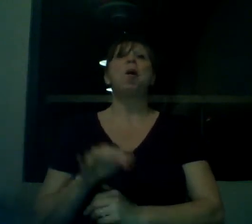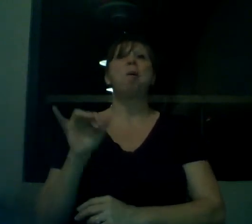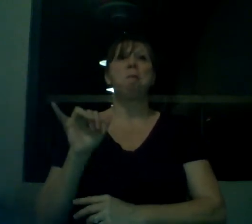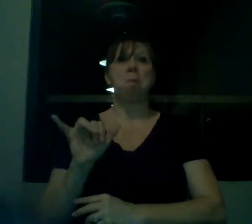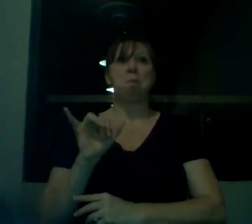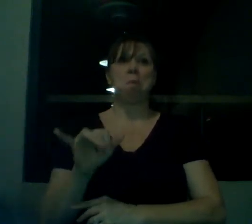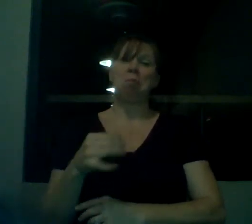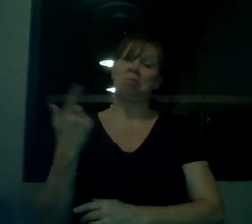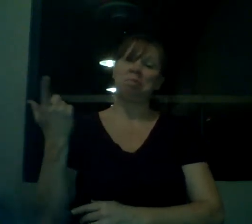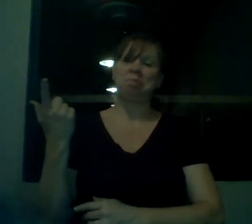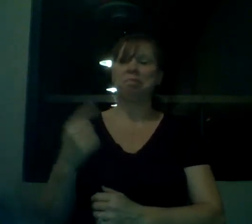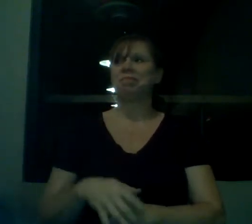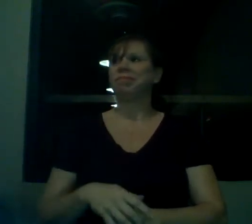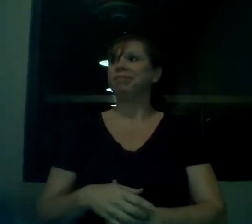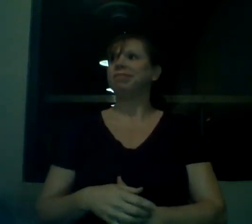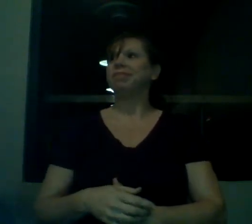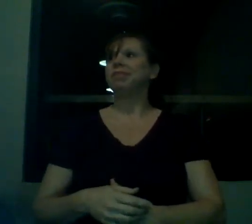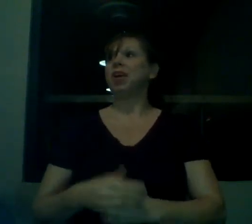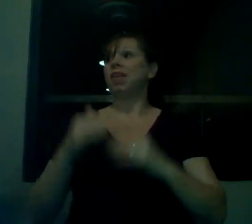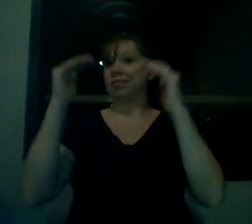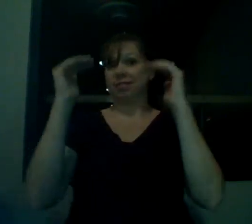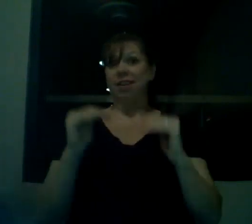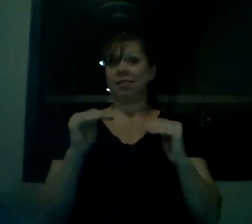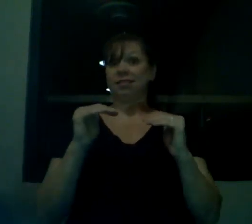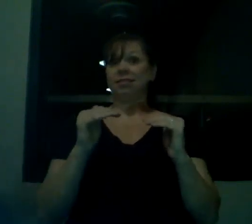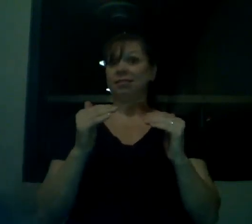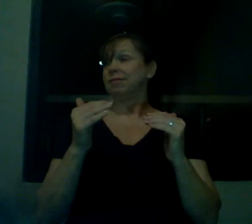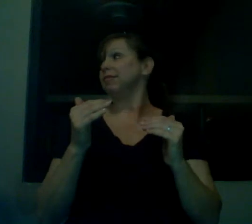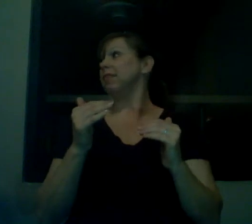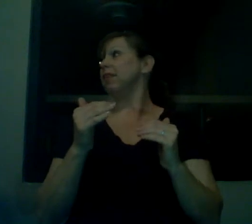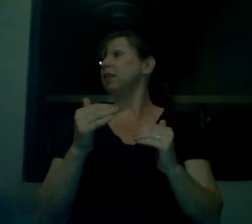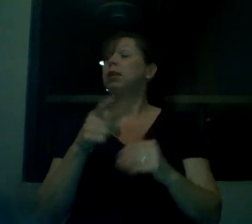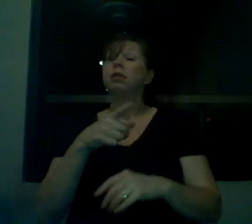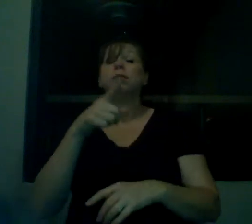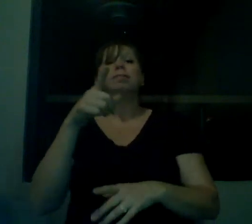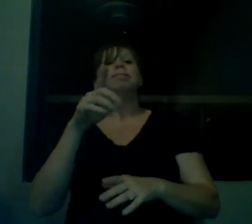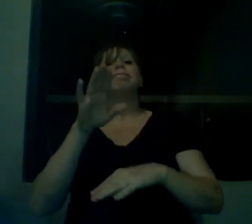session. Check and make sure, do any of you ladies